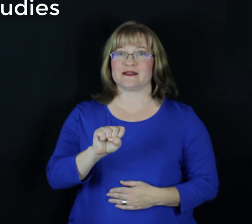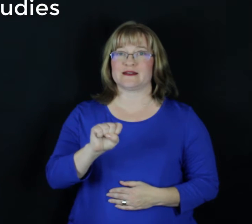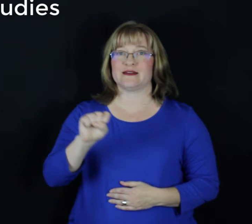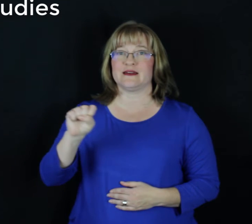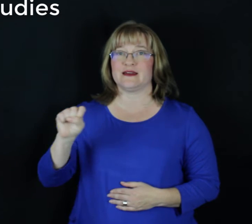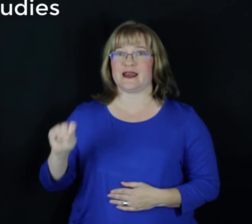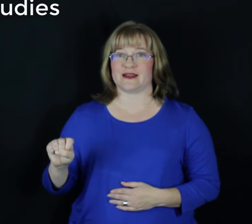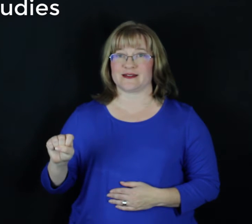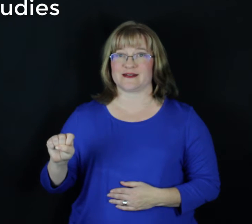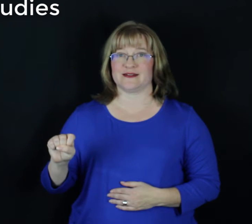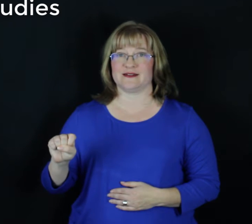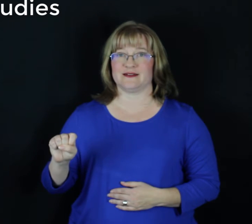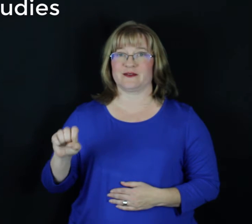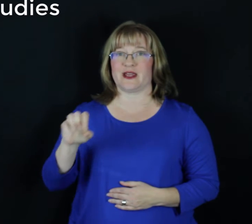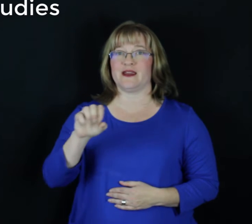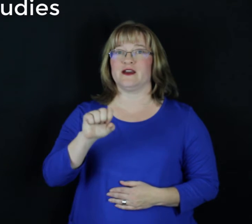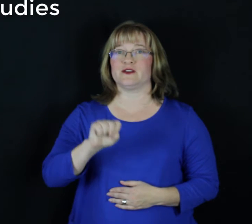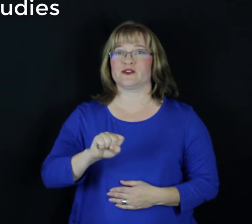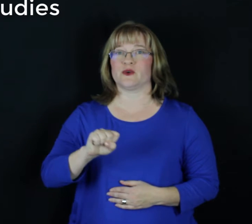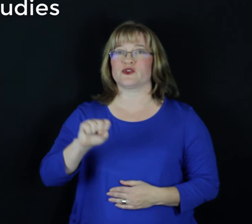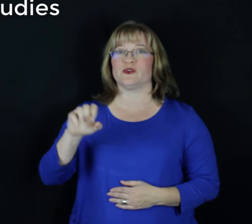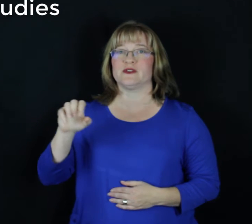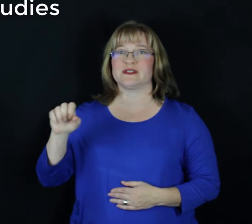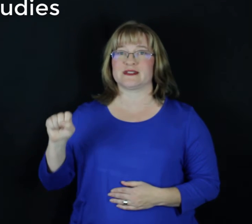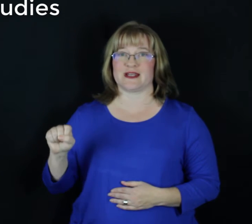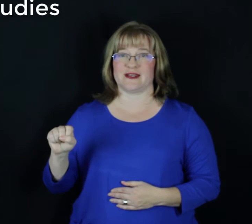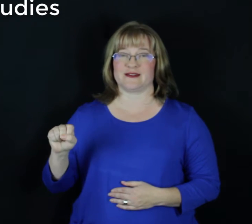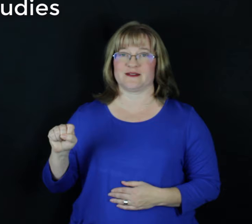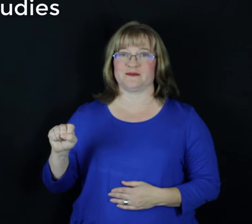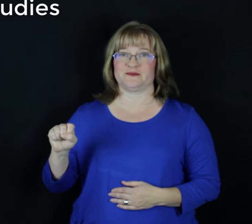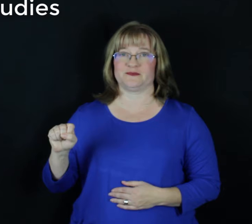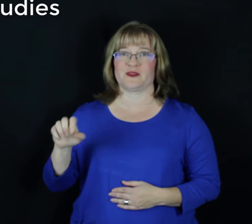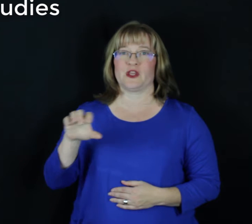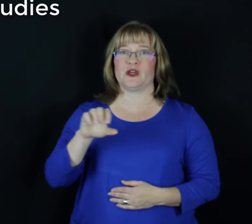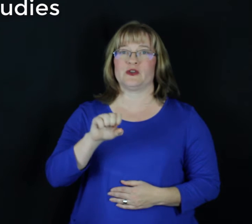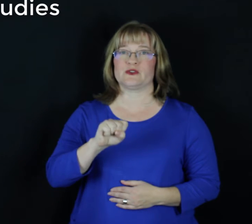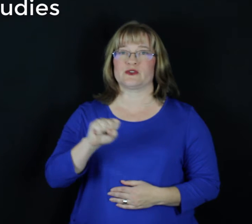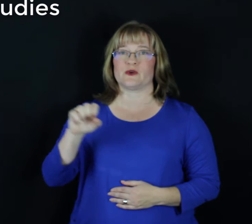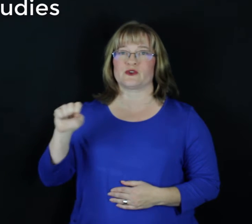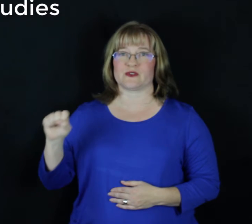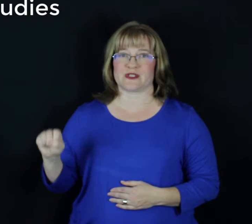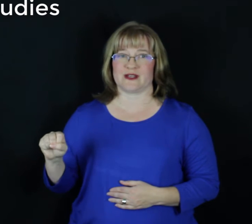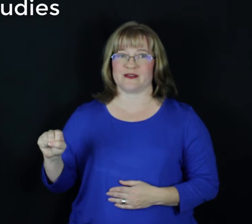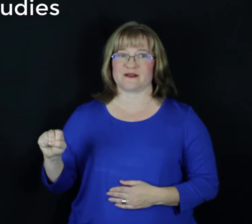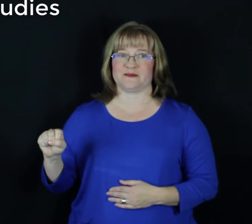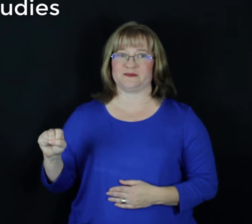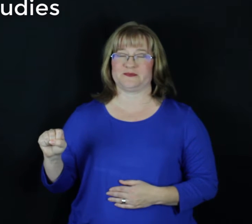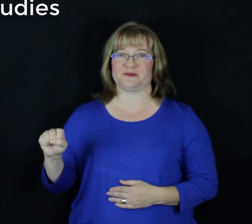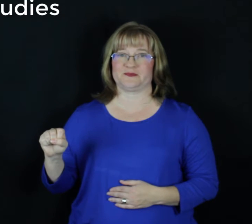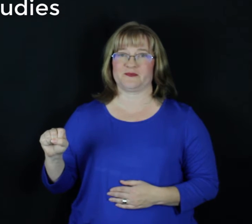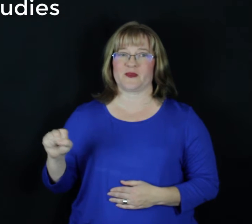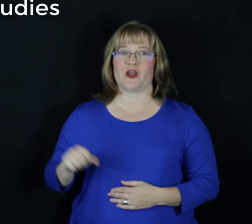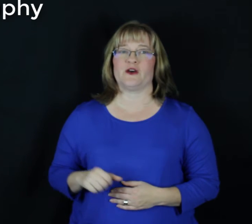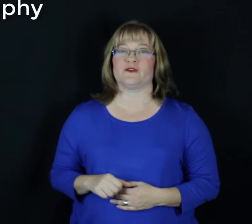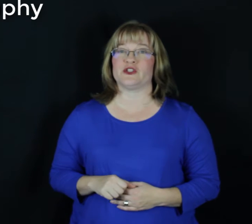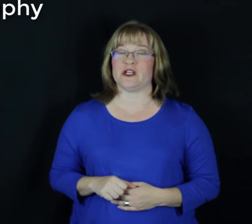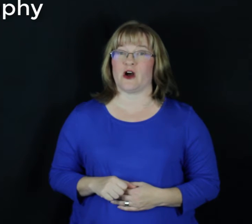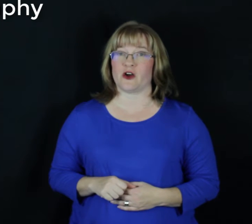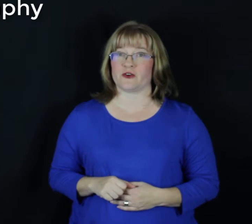S. Okay? Social studies. Social studies. For